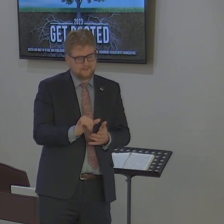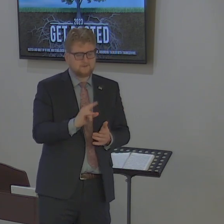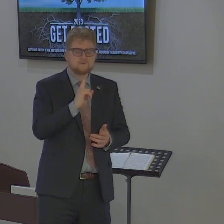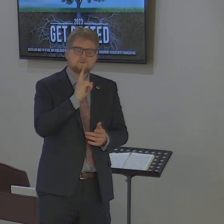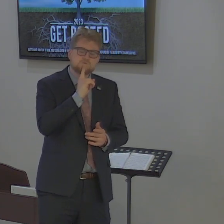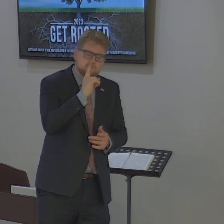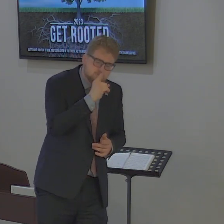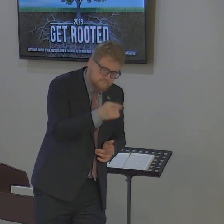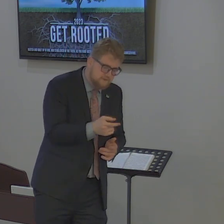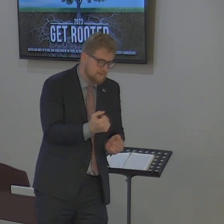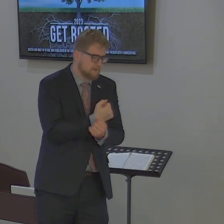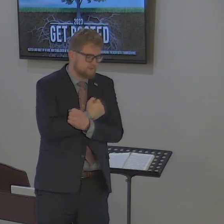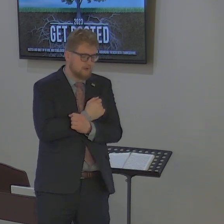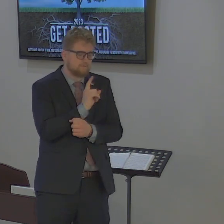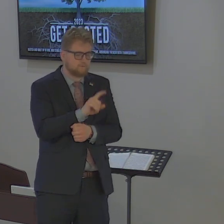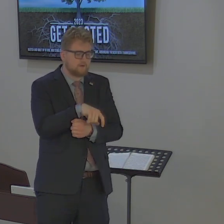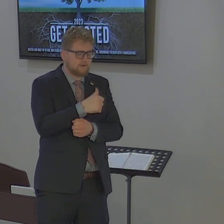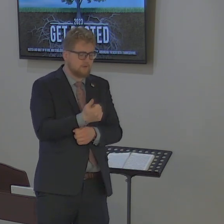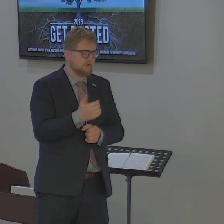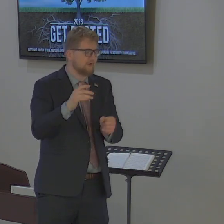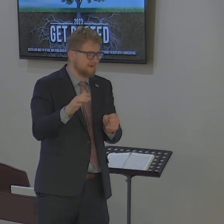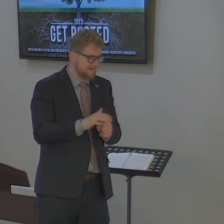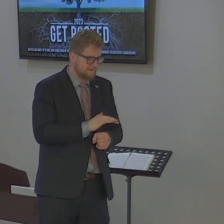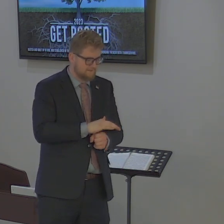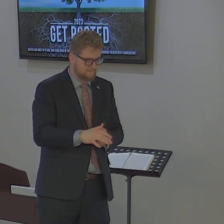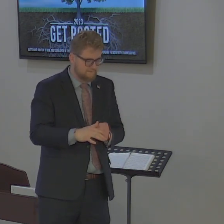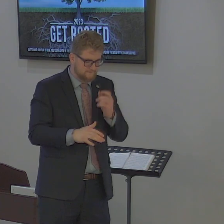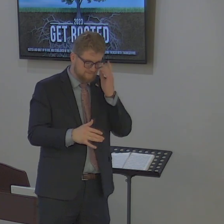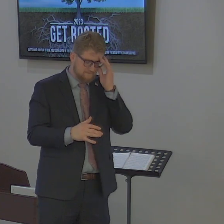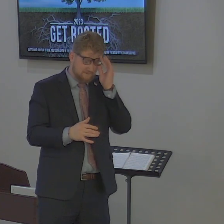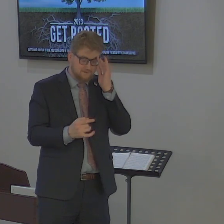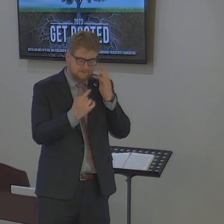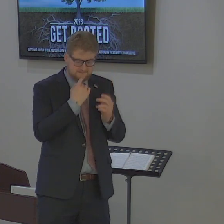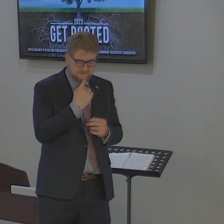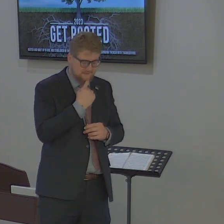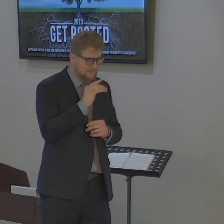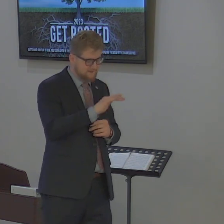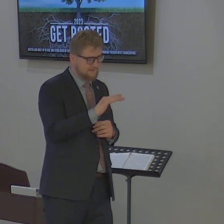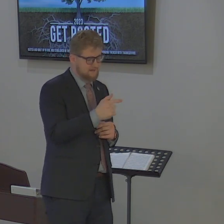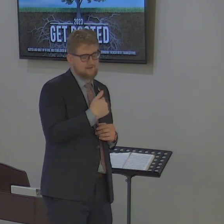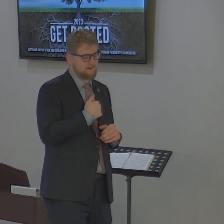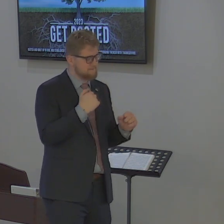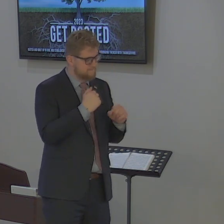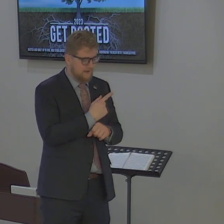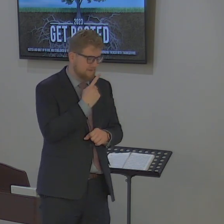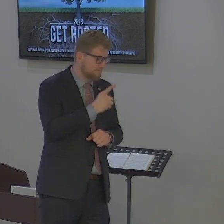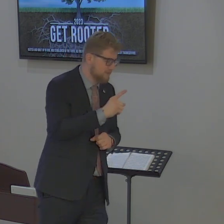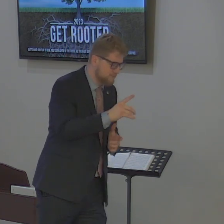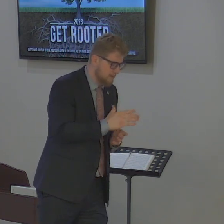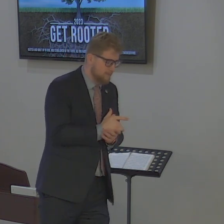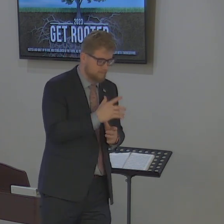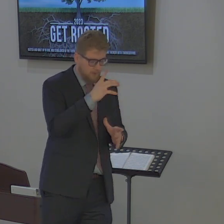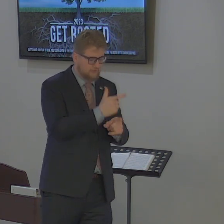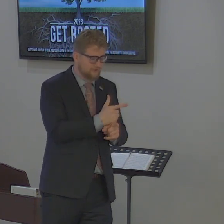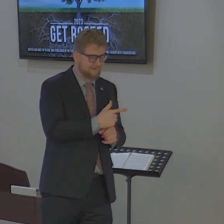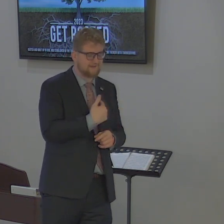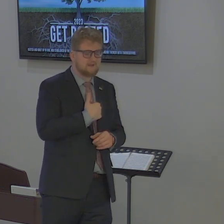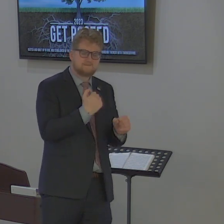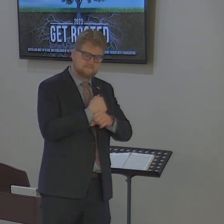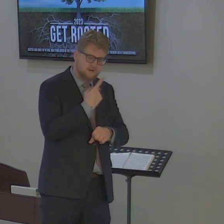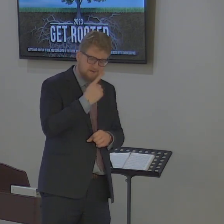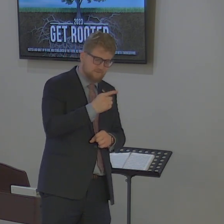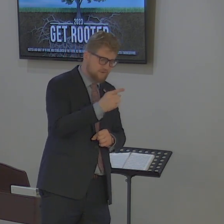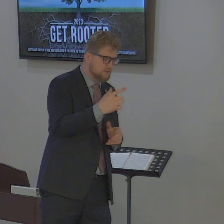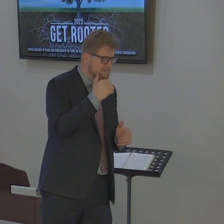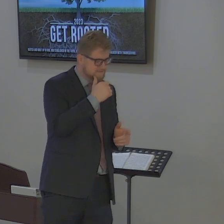one another enough to say, listen, I'm fighting for you, brother. I'm fighting for you, sister. And the decision you're